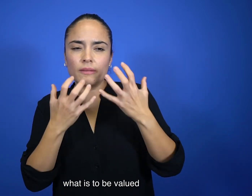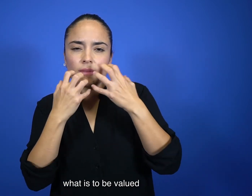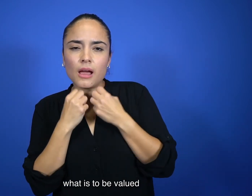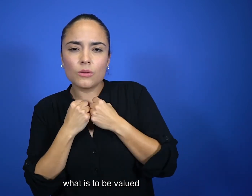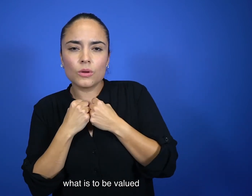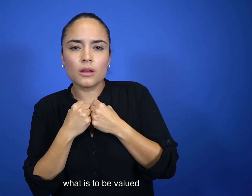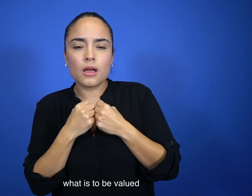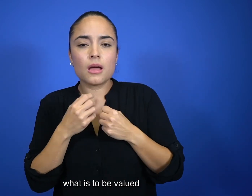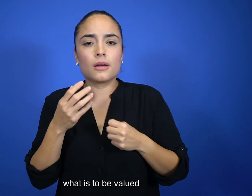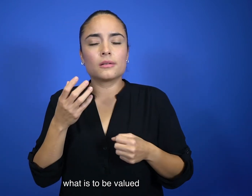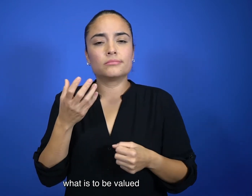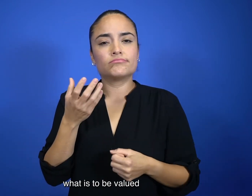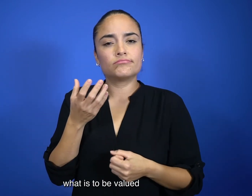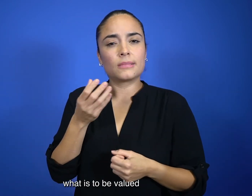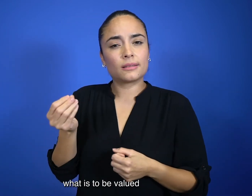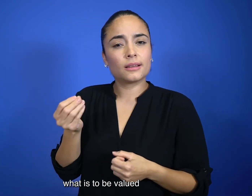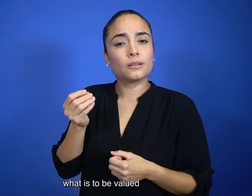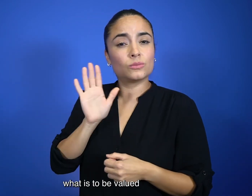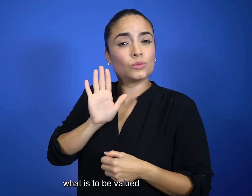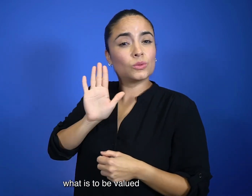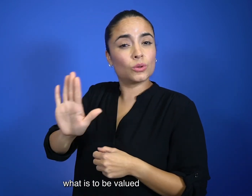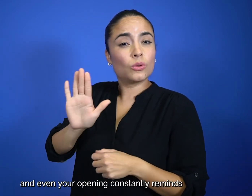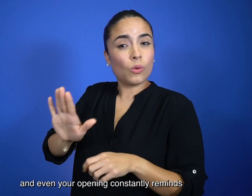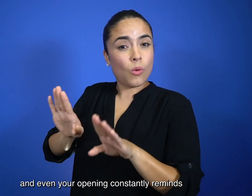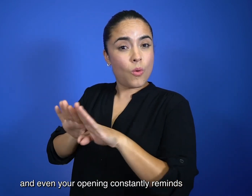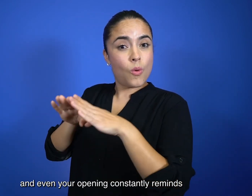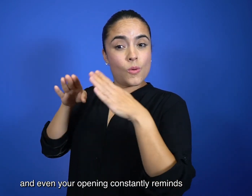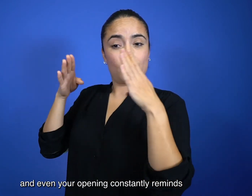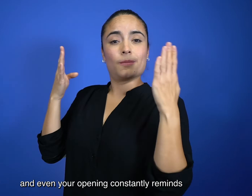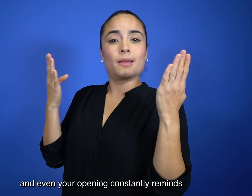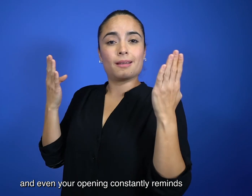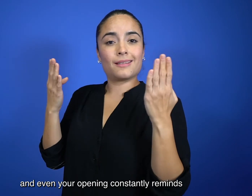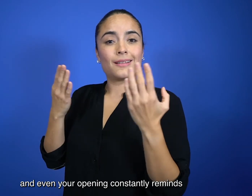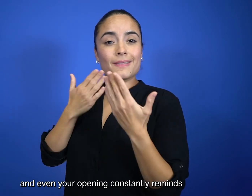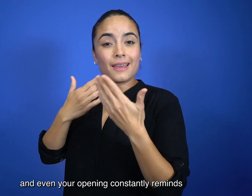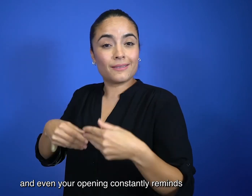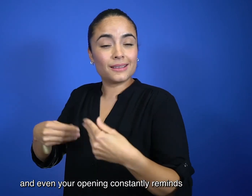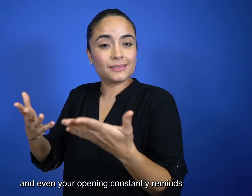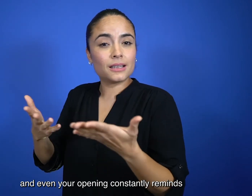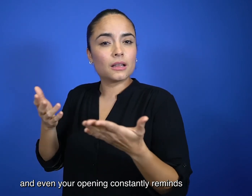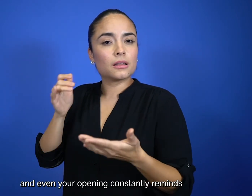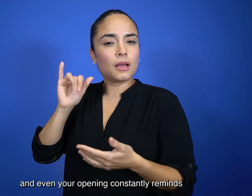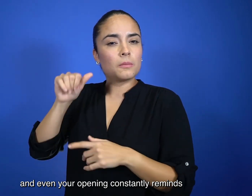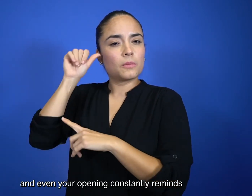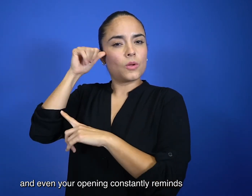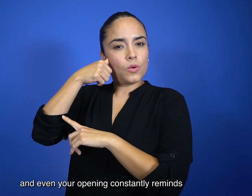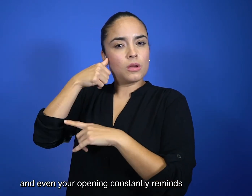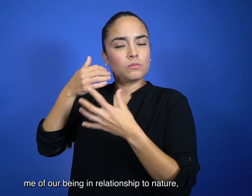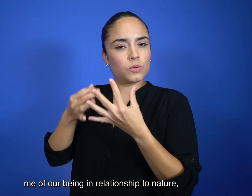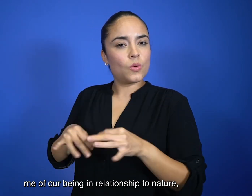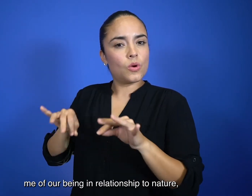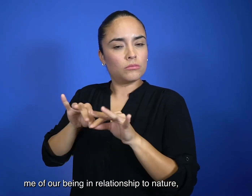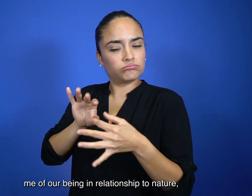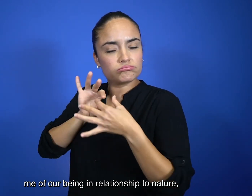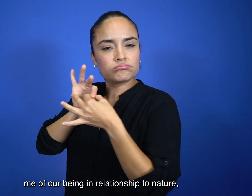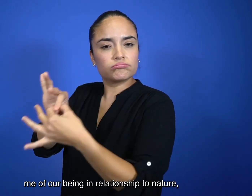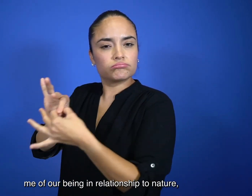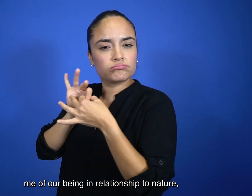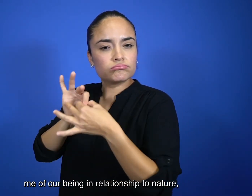is to be valued. And even your opening constantly reminds me of our being